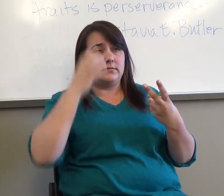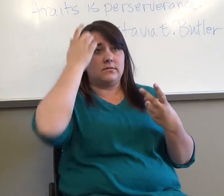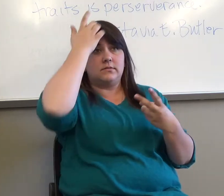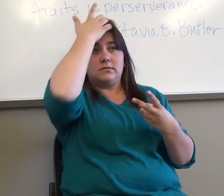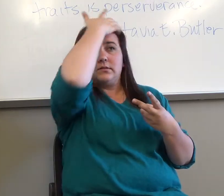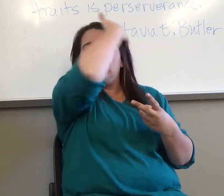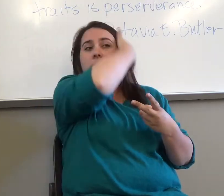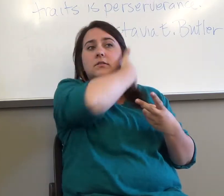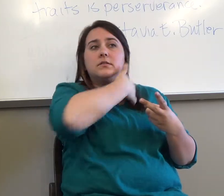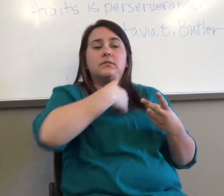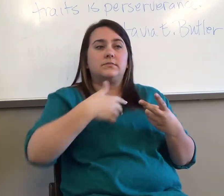Yeah.